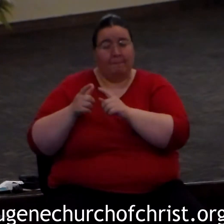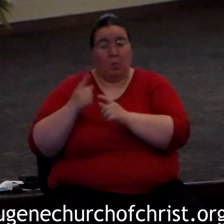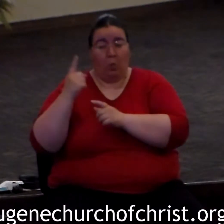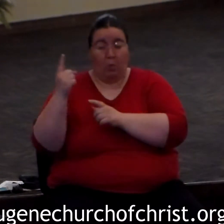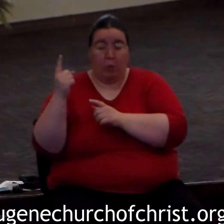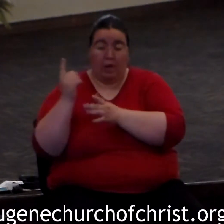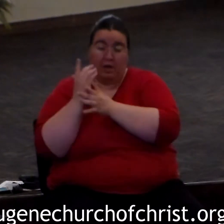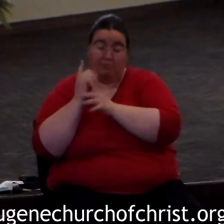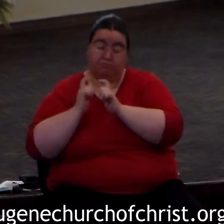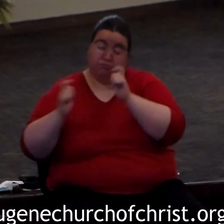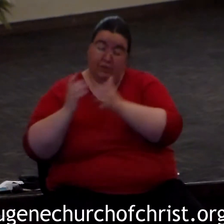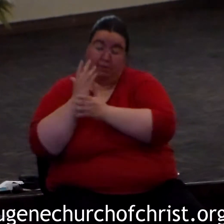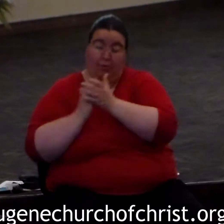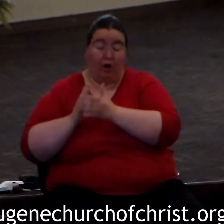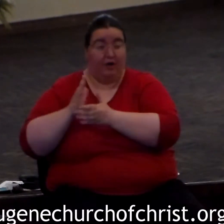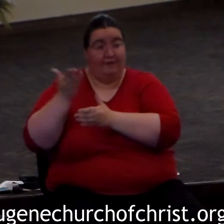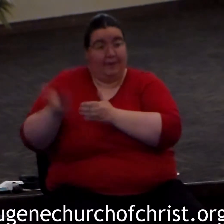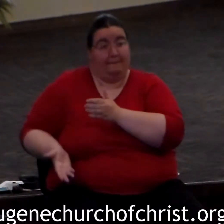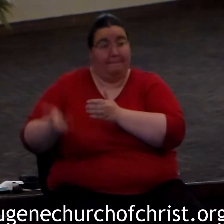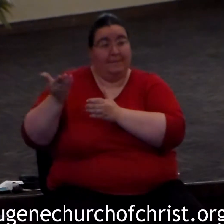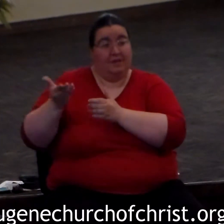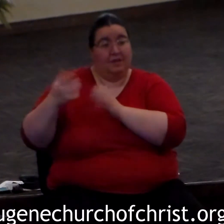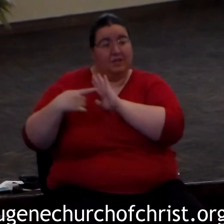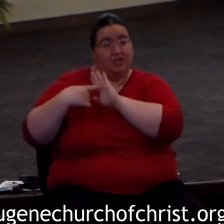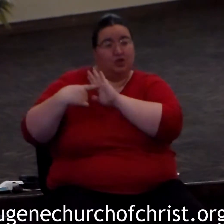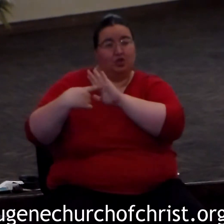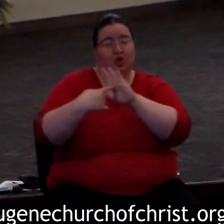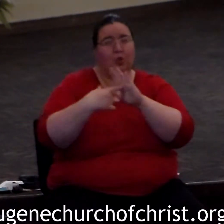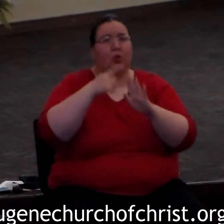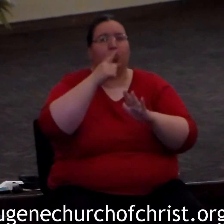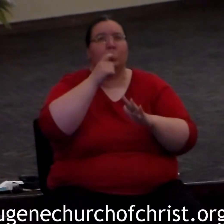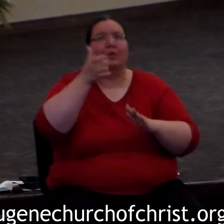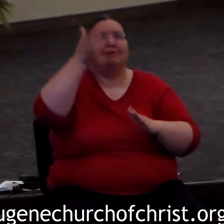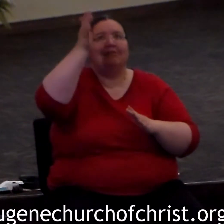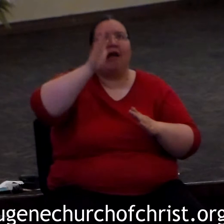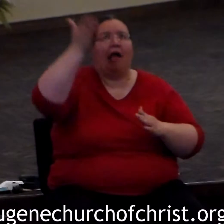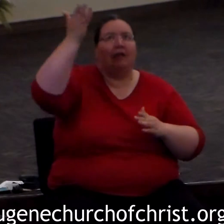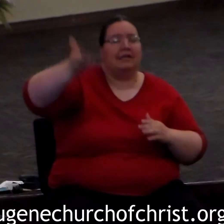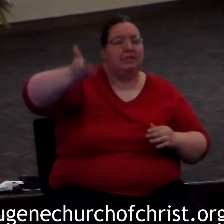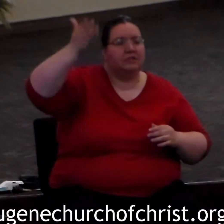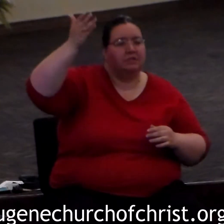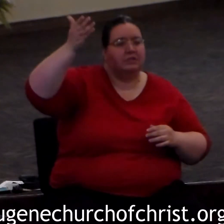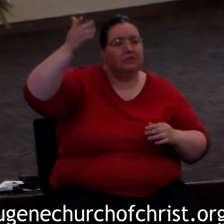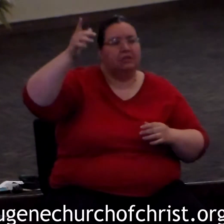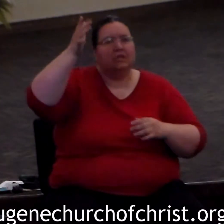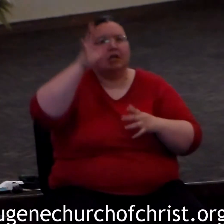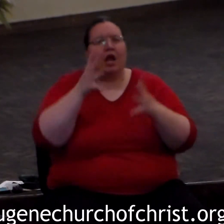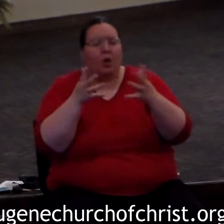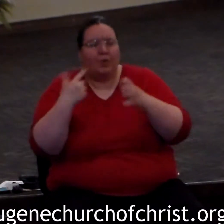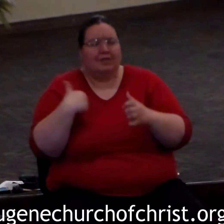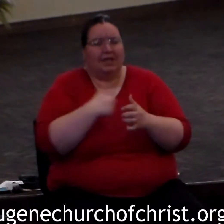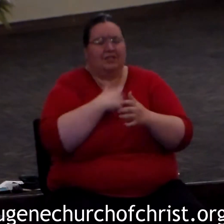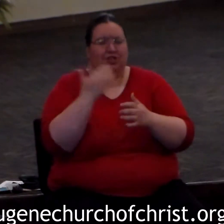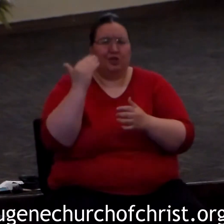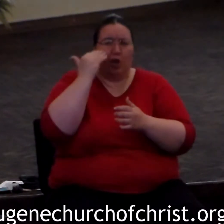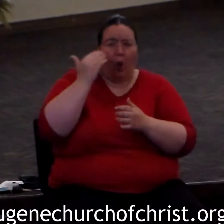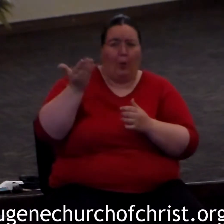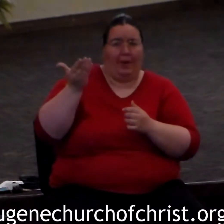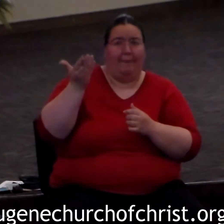God wants us to know about him enough that he sends his son in the form of a man so we could see how God would interact